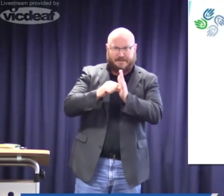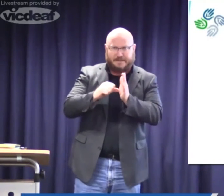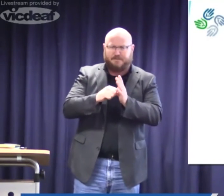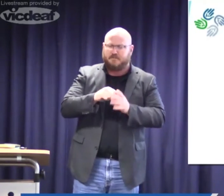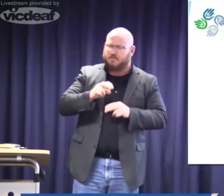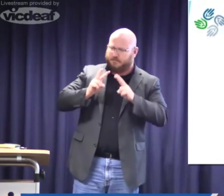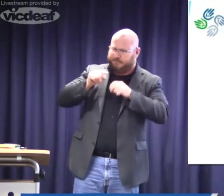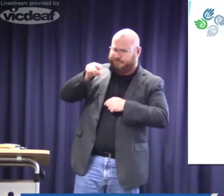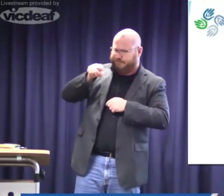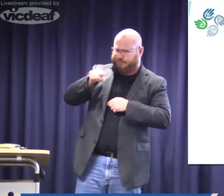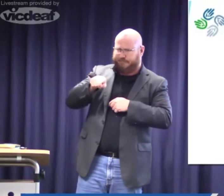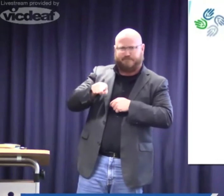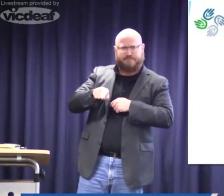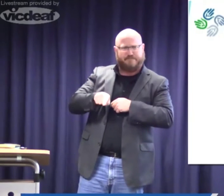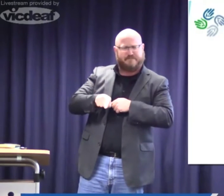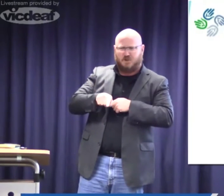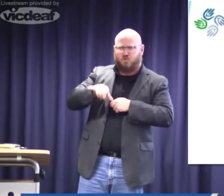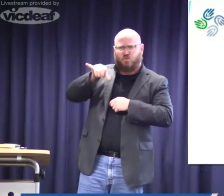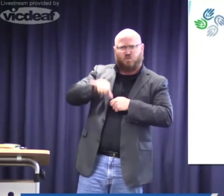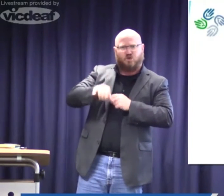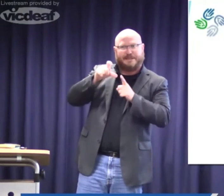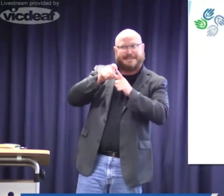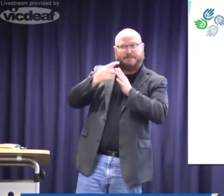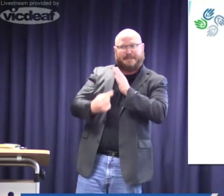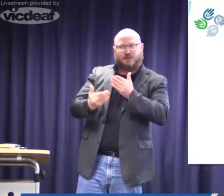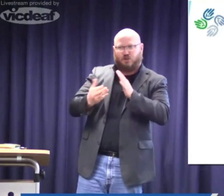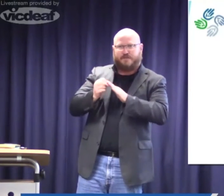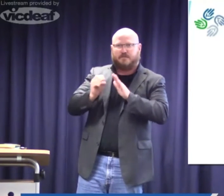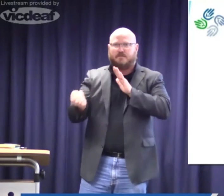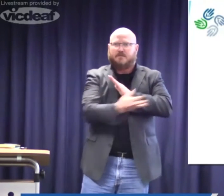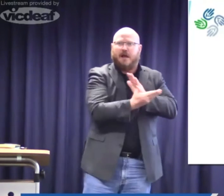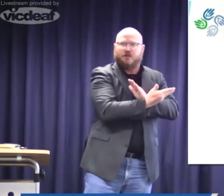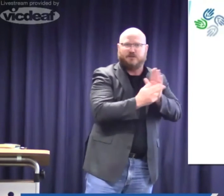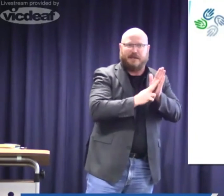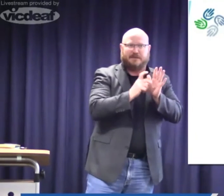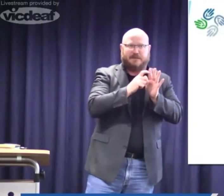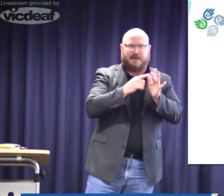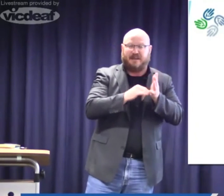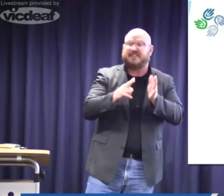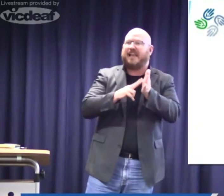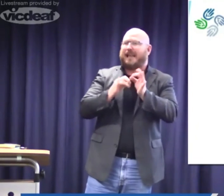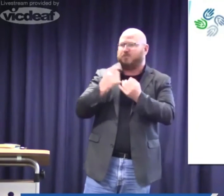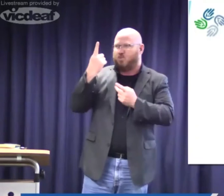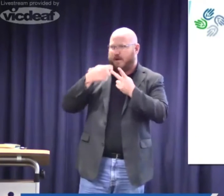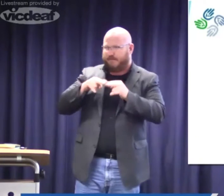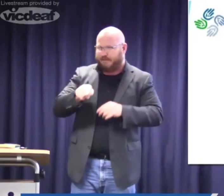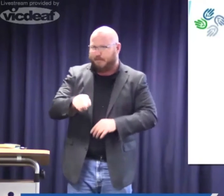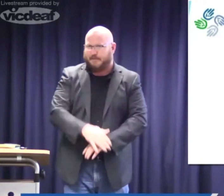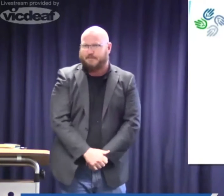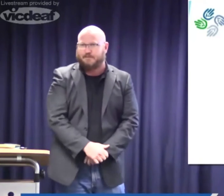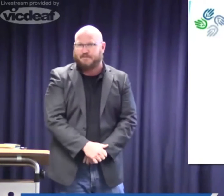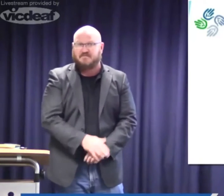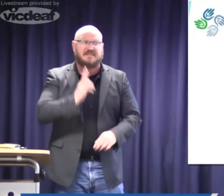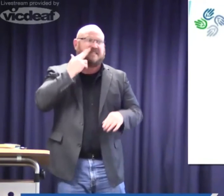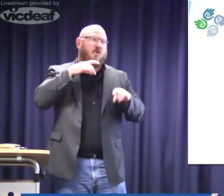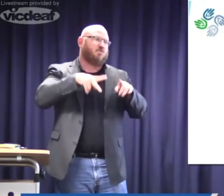different organisations who received government funding. And it was the disability